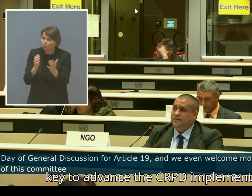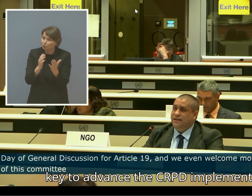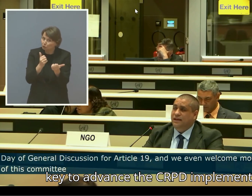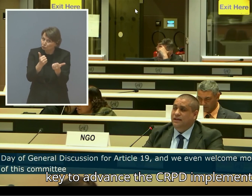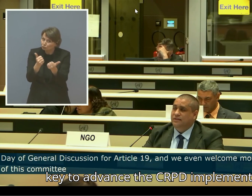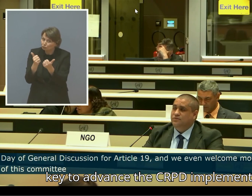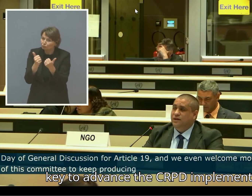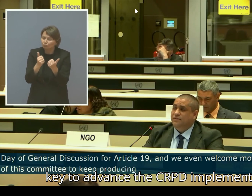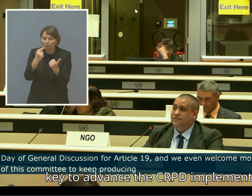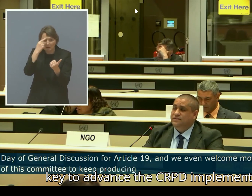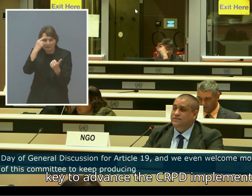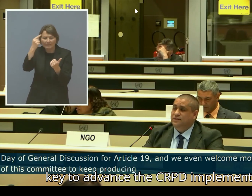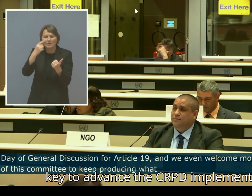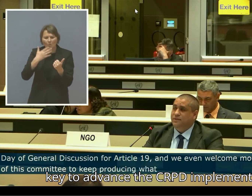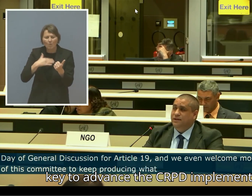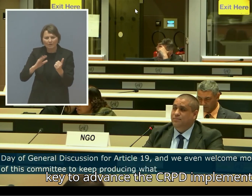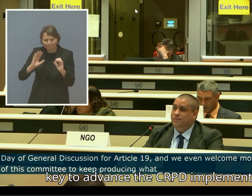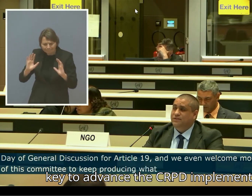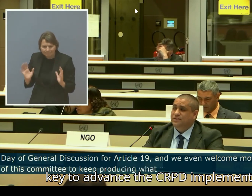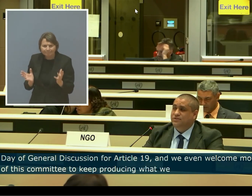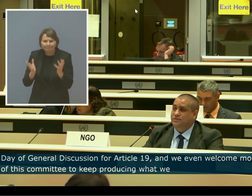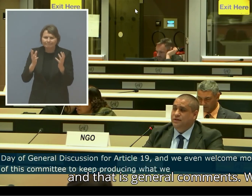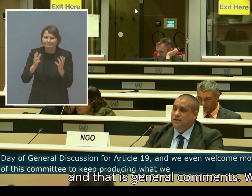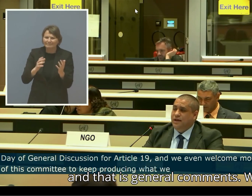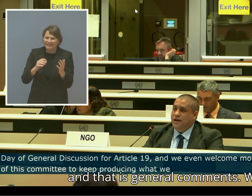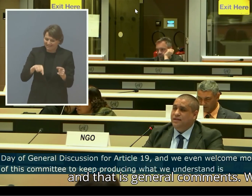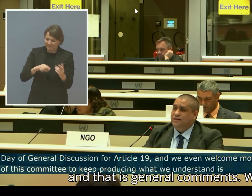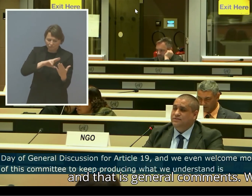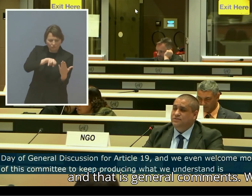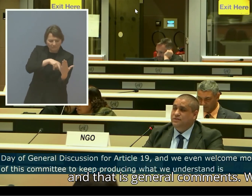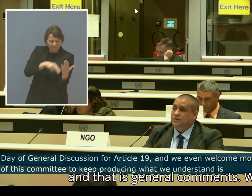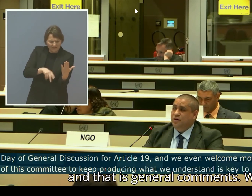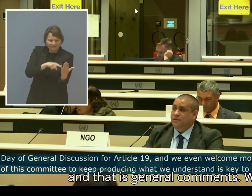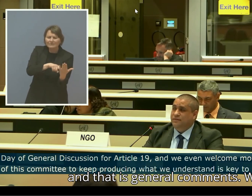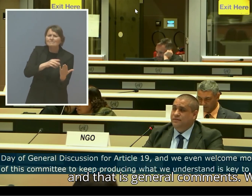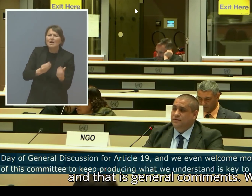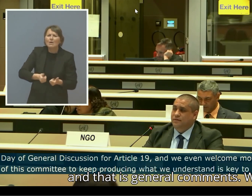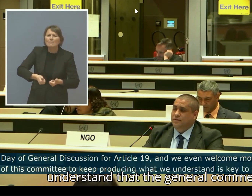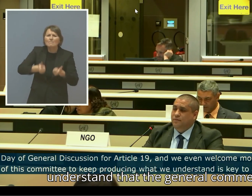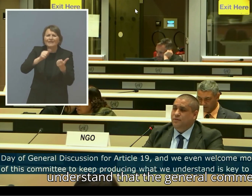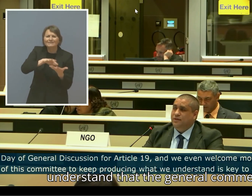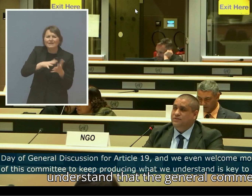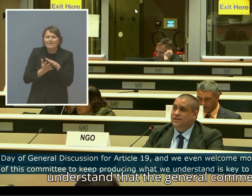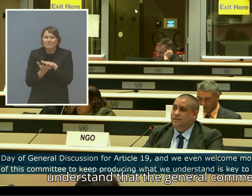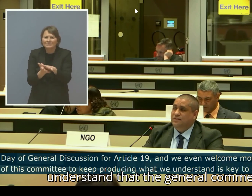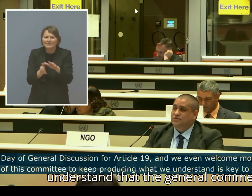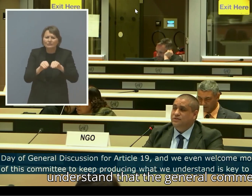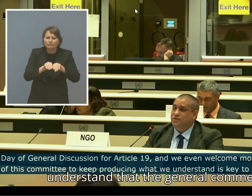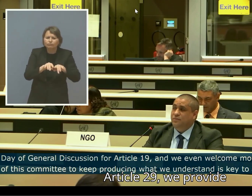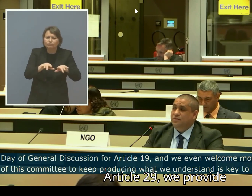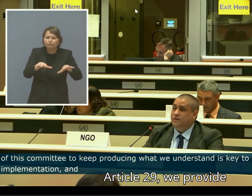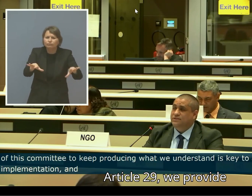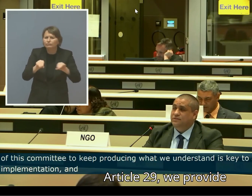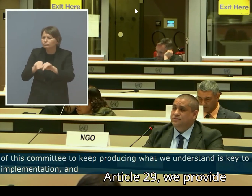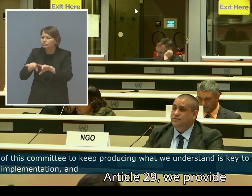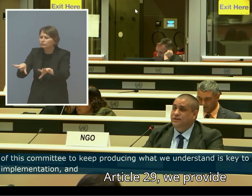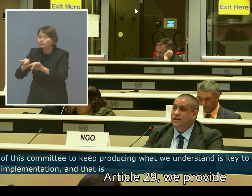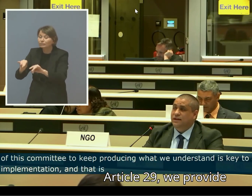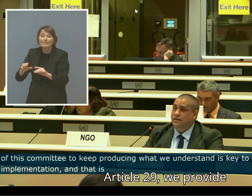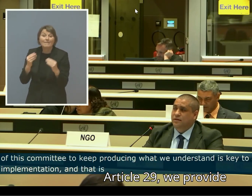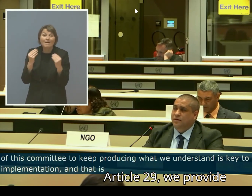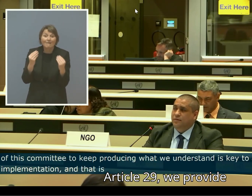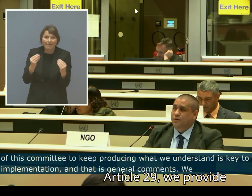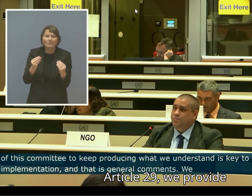is key to advance the CRPD implementation, and that is general comments. we understand that the general comment on Article